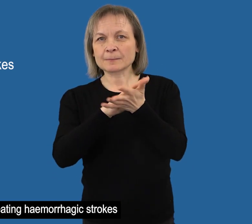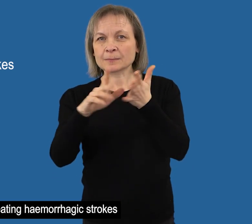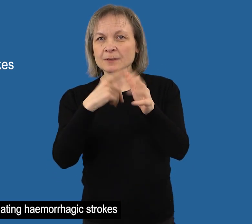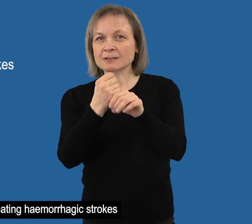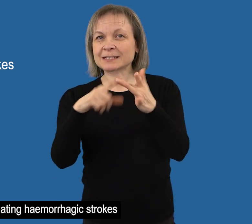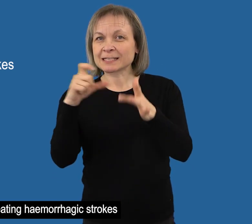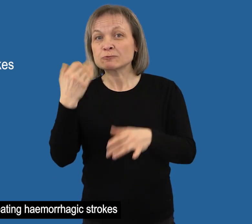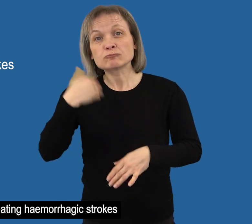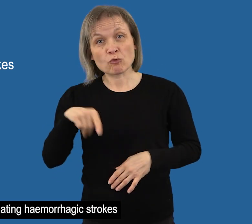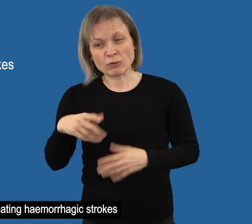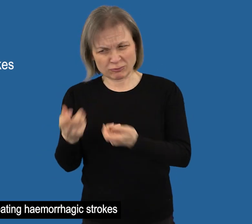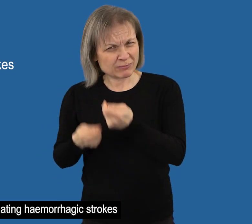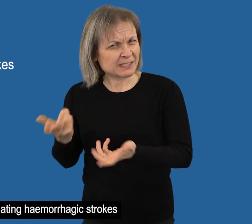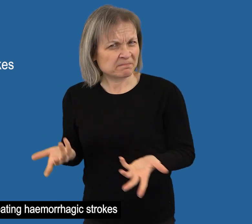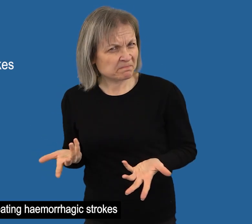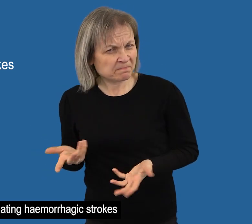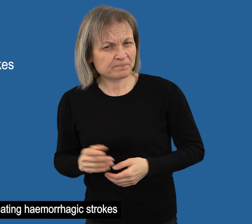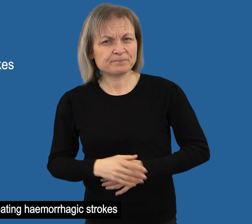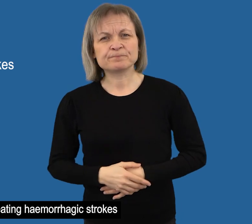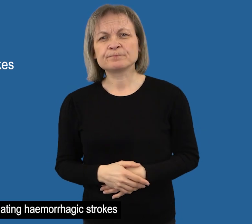Treating hemorrhagic strokes.